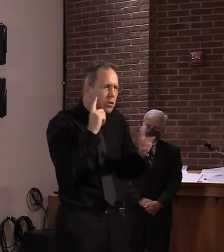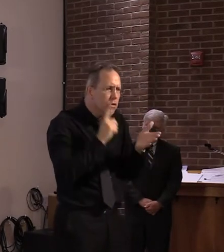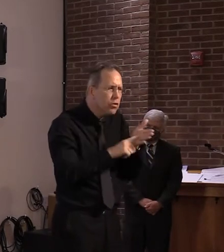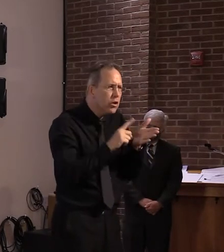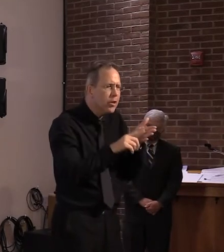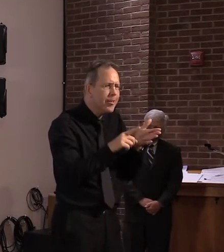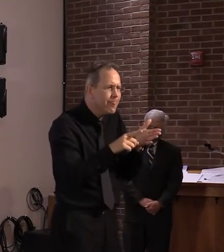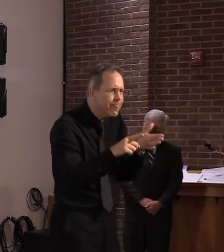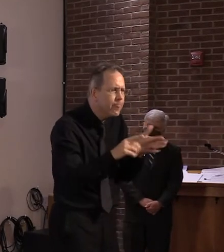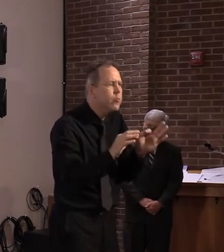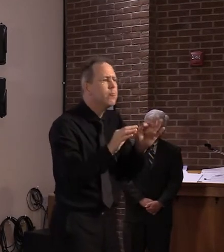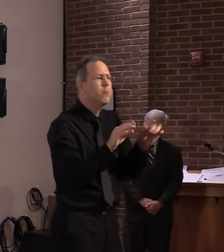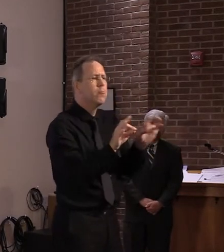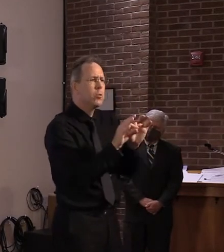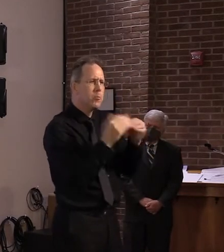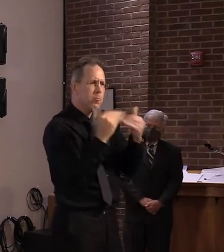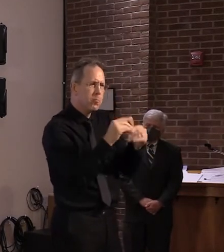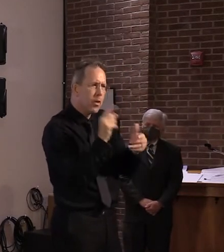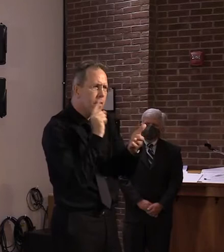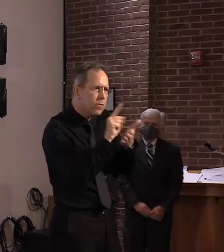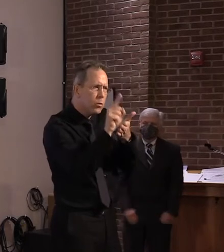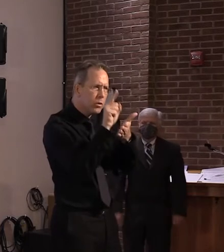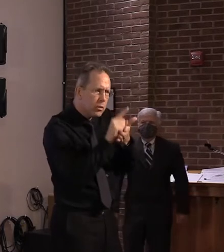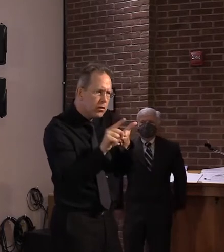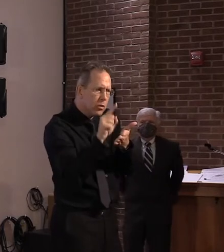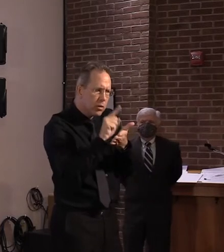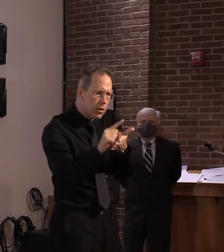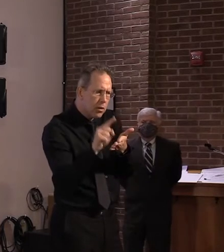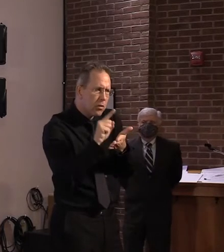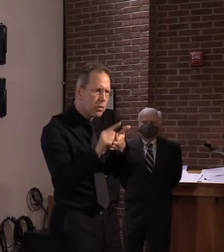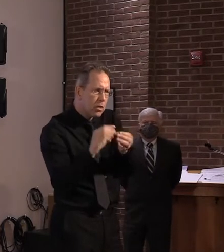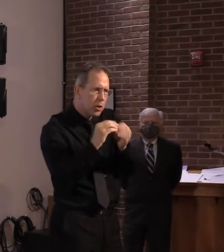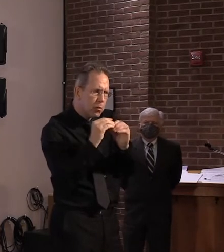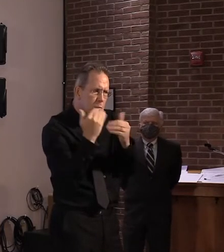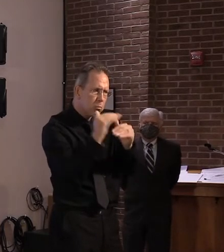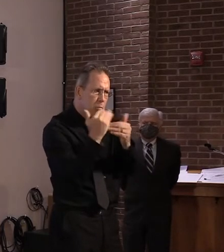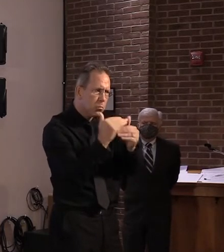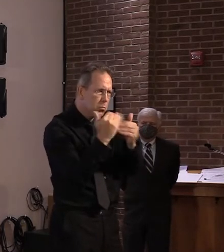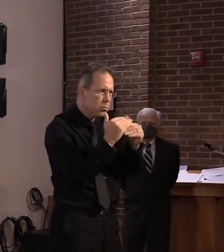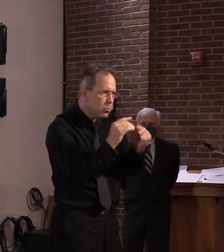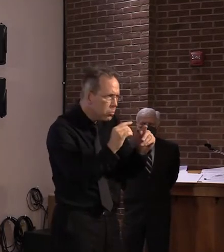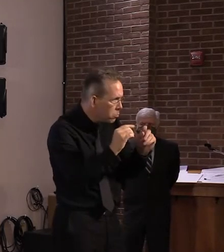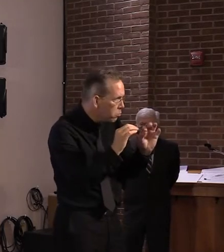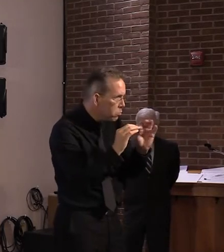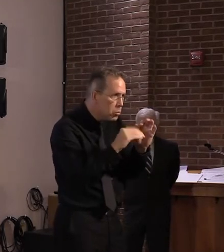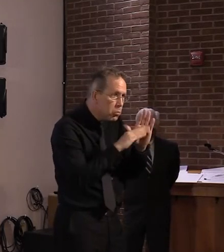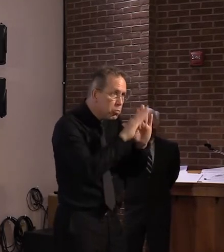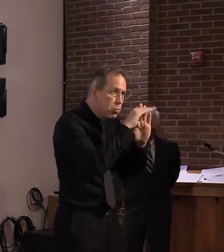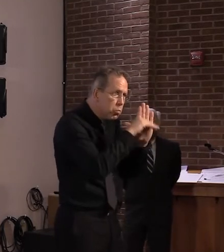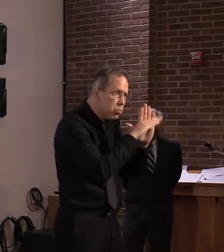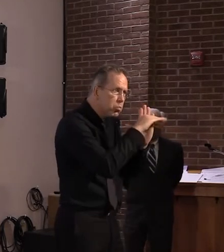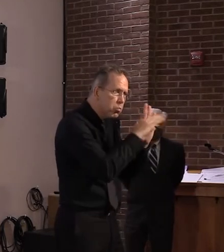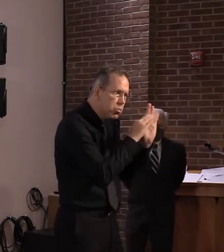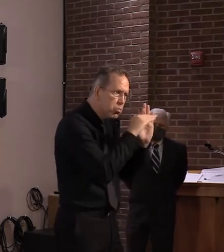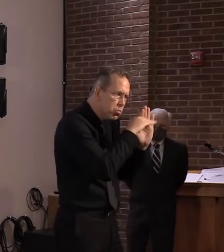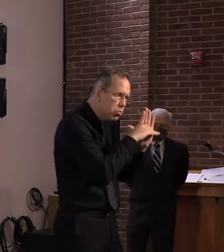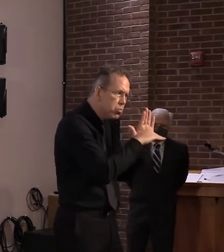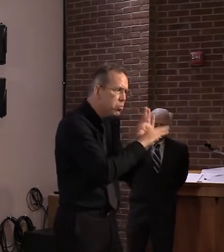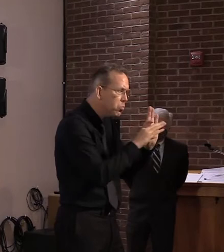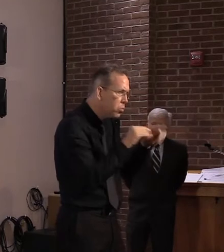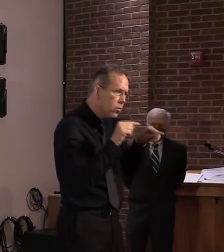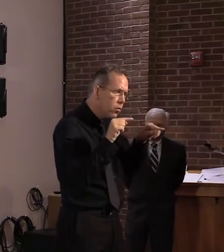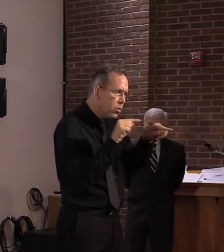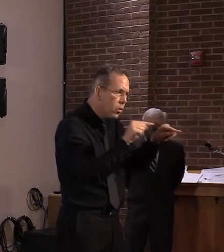made, every time the spigot gets turned to a certain degree. And I think that's been very heartening to us to be able to make sure